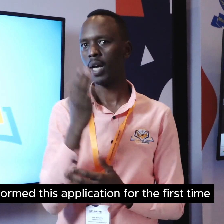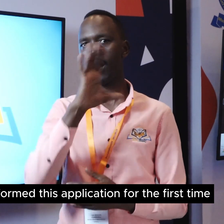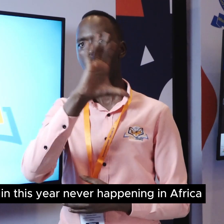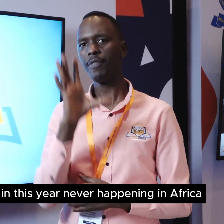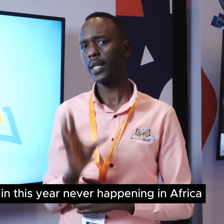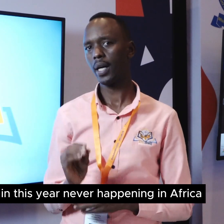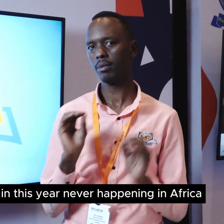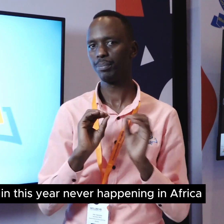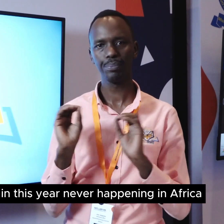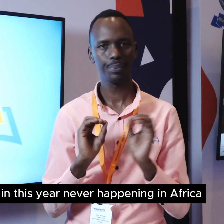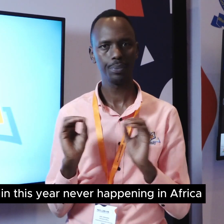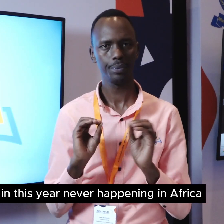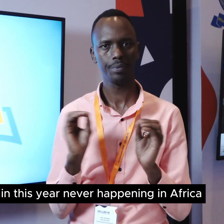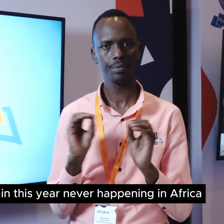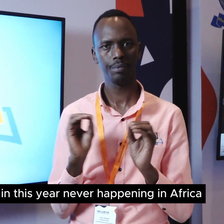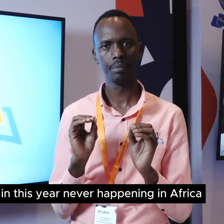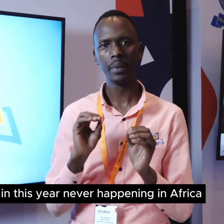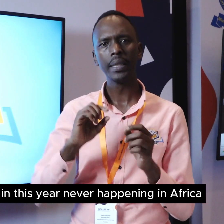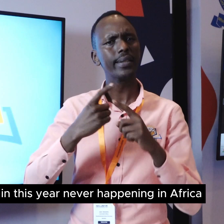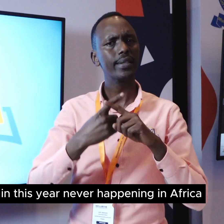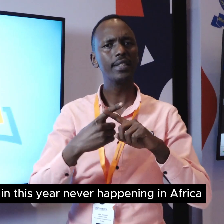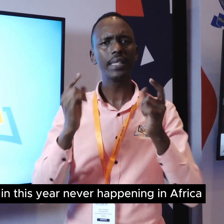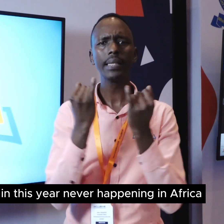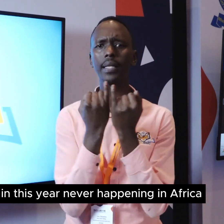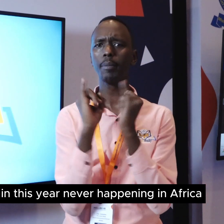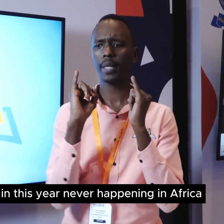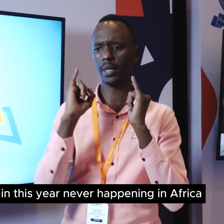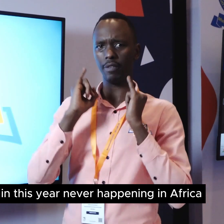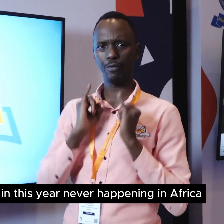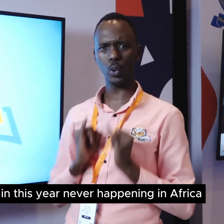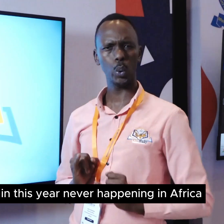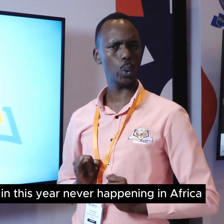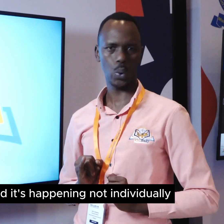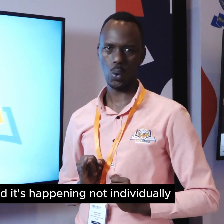and it is in this year, never happening in Africa, and it's